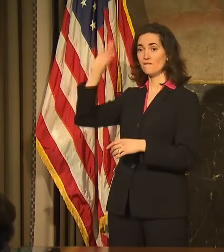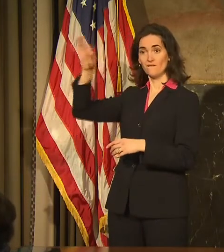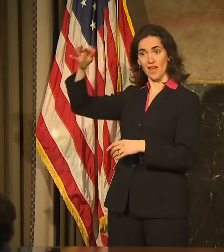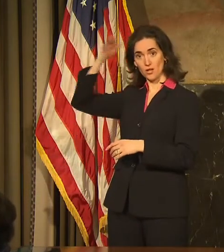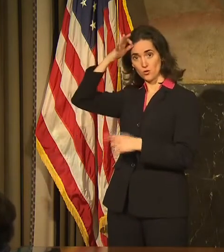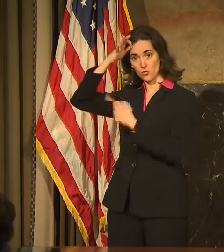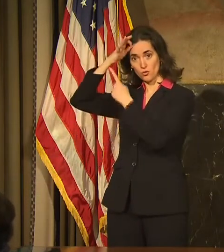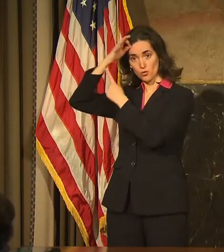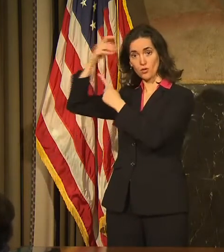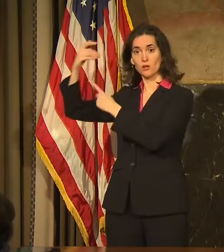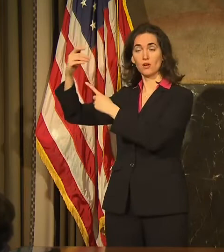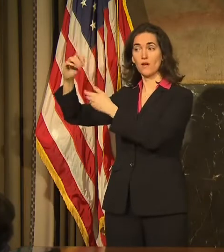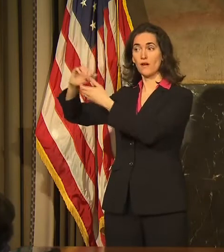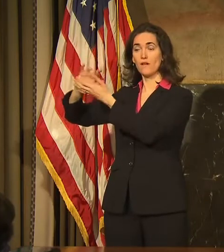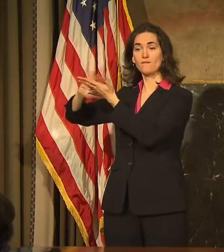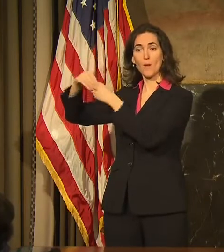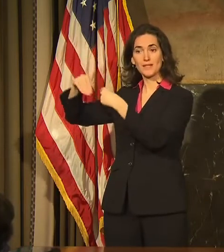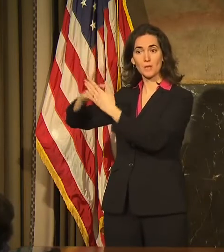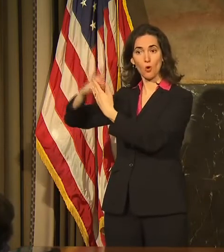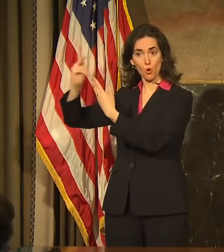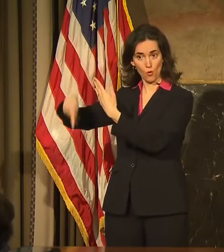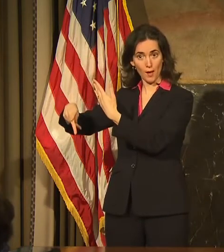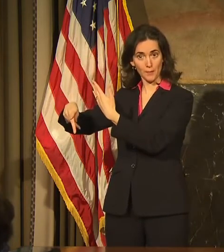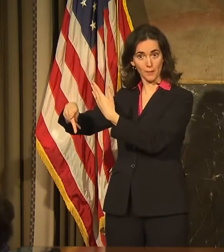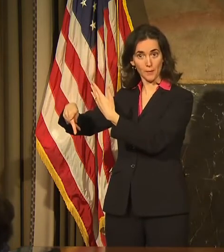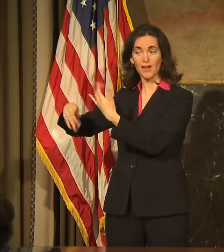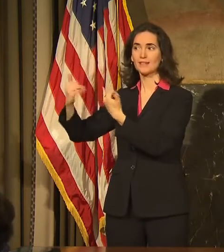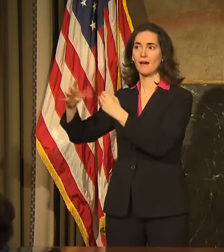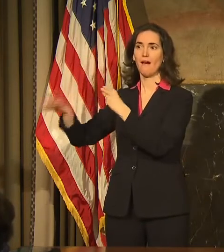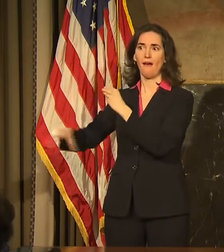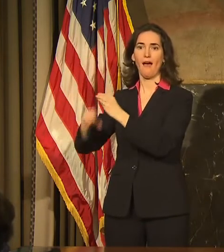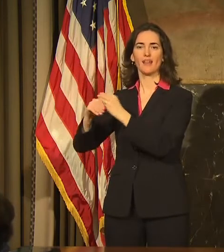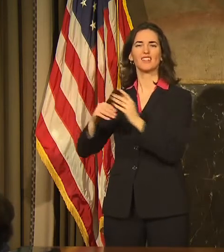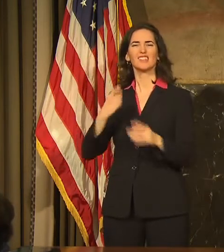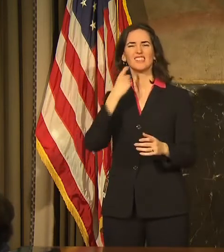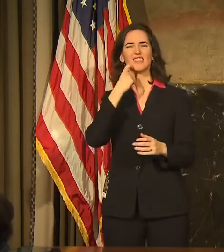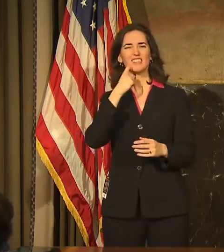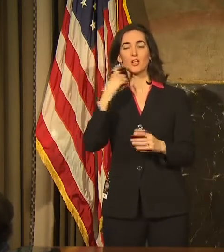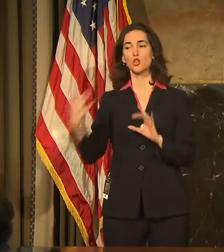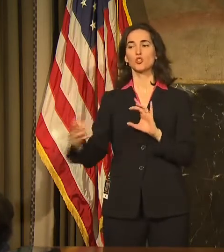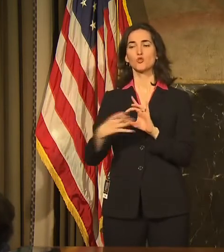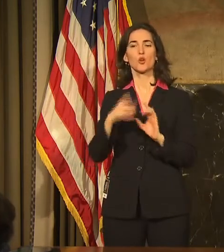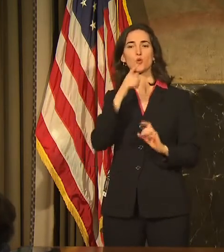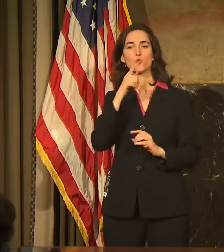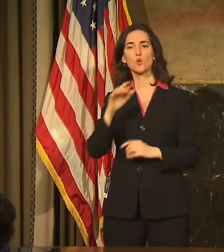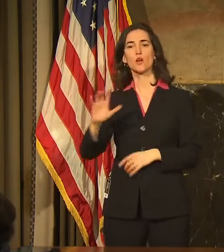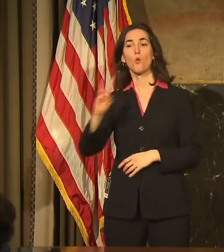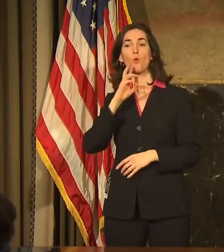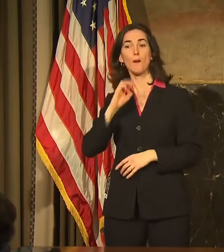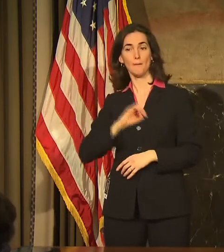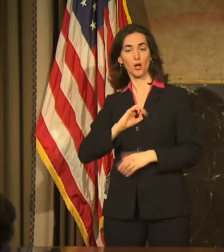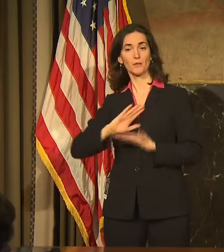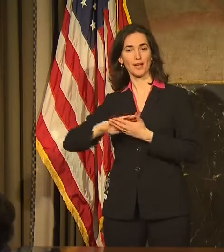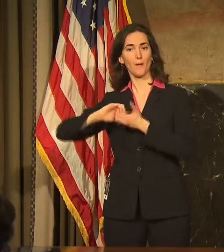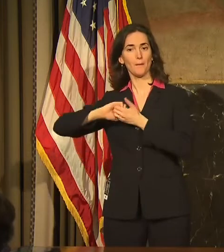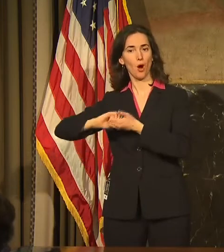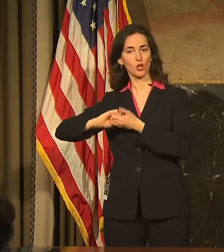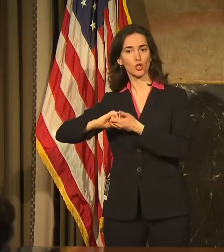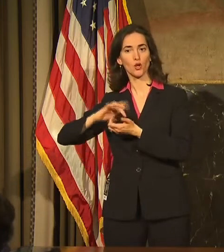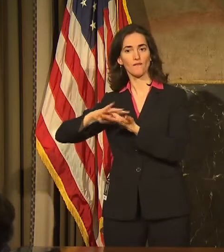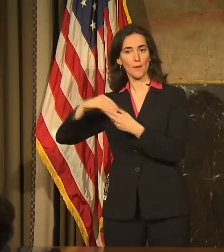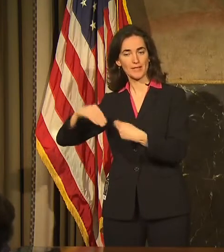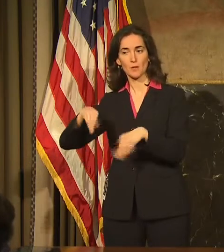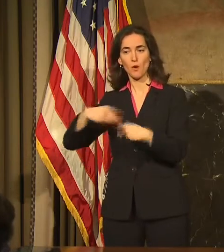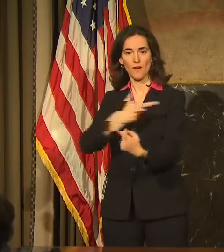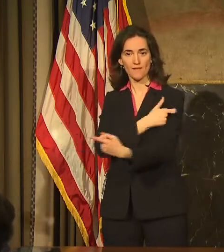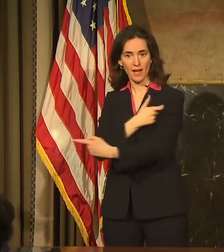in Louisiana. We had brought Walmart on as a partner a couple weeks ago, and we'll be bringing on CVS as a partner this coming week. So I don't